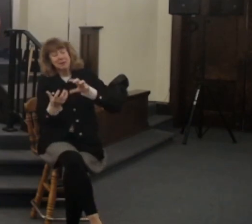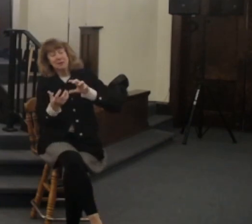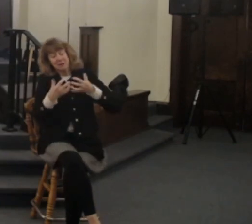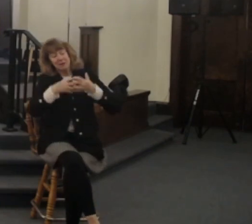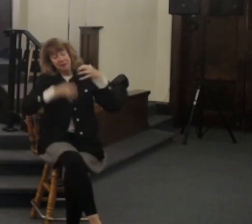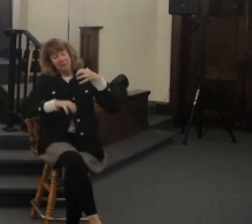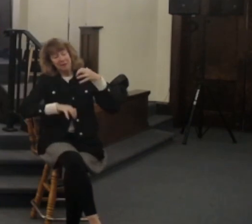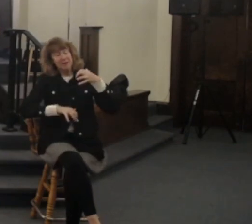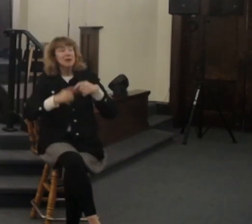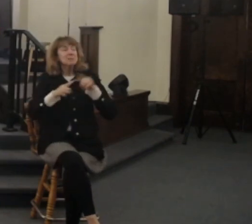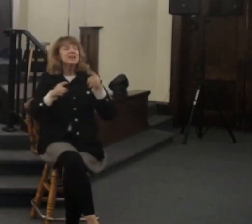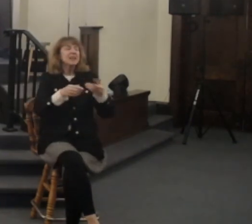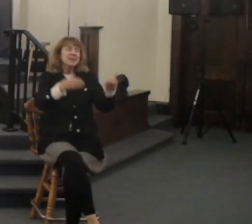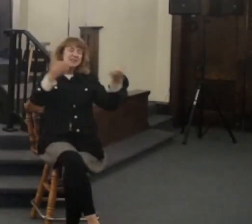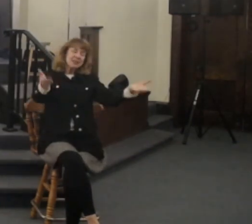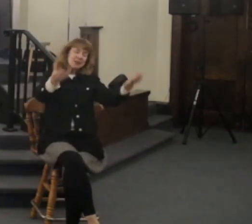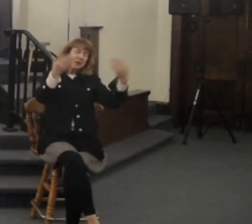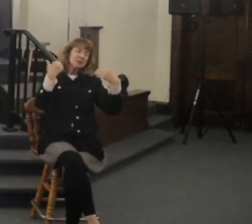us.